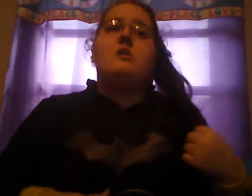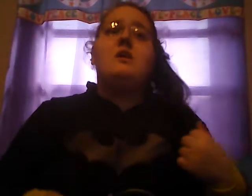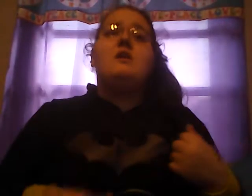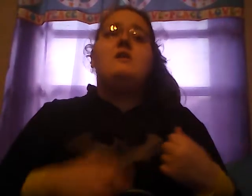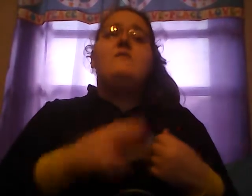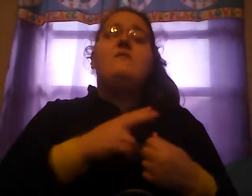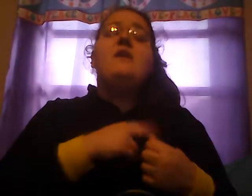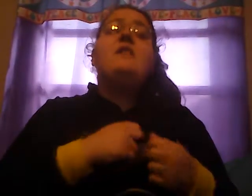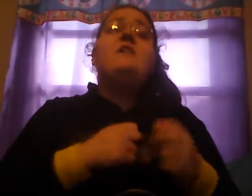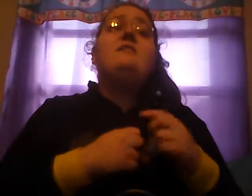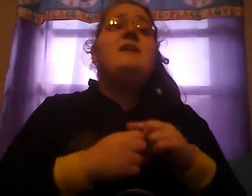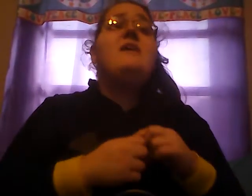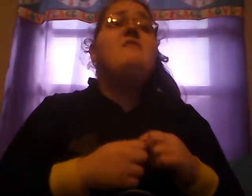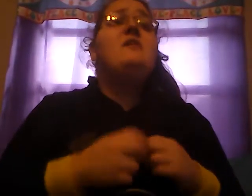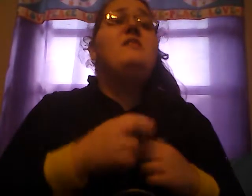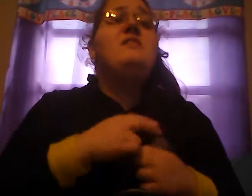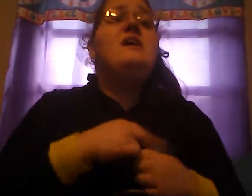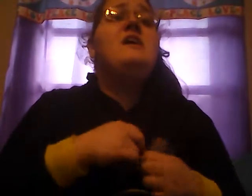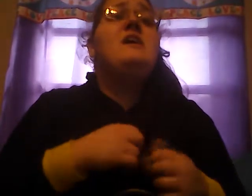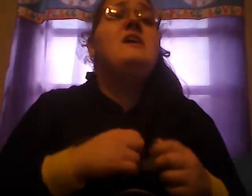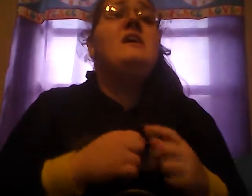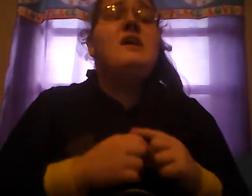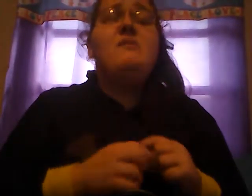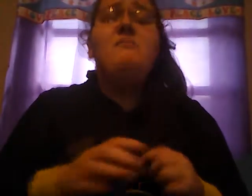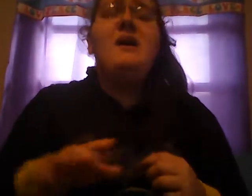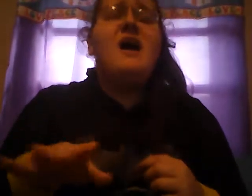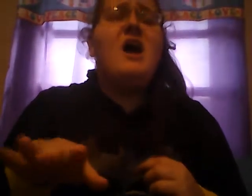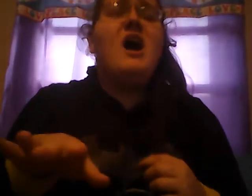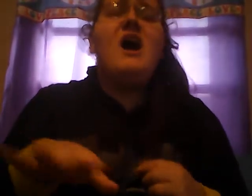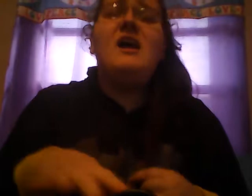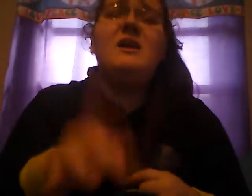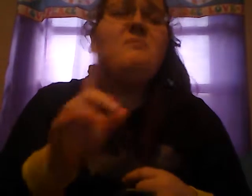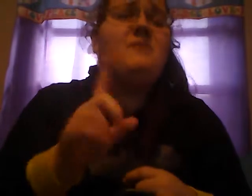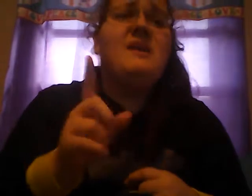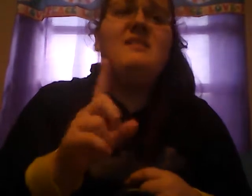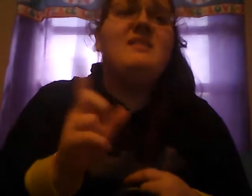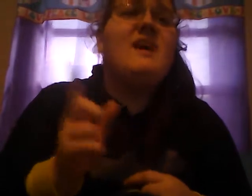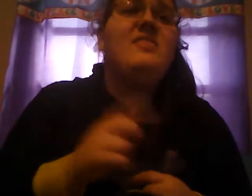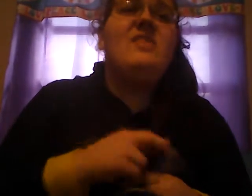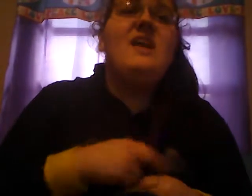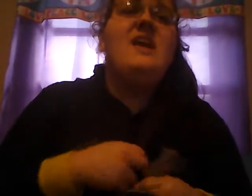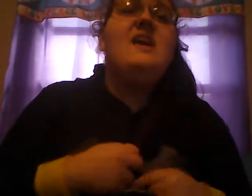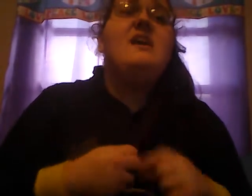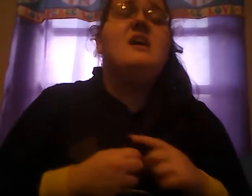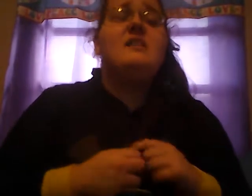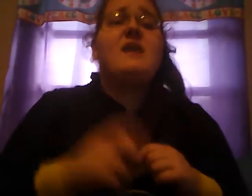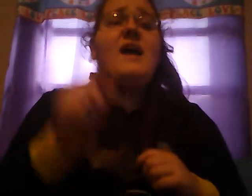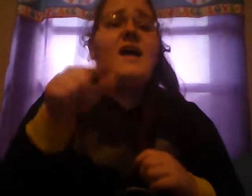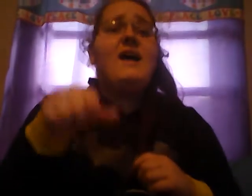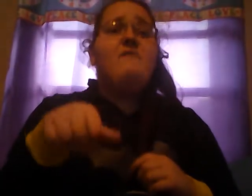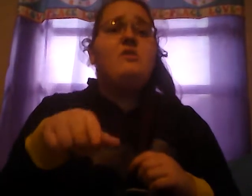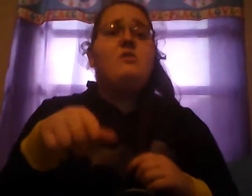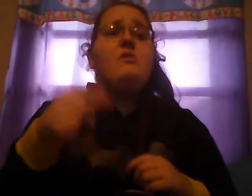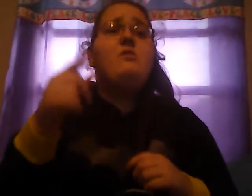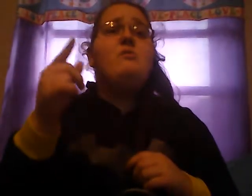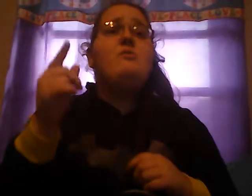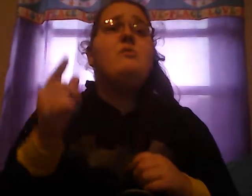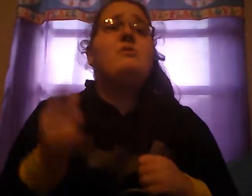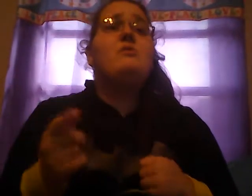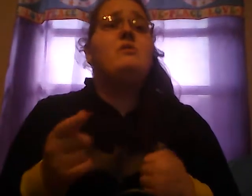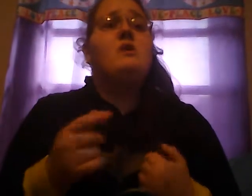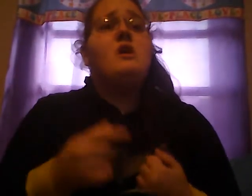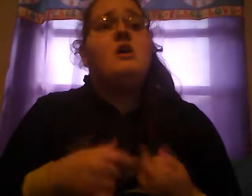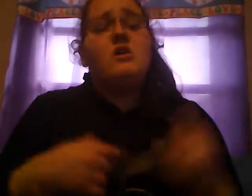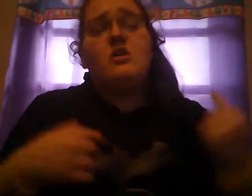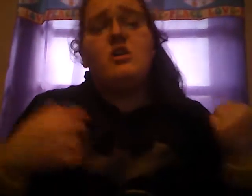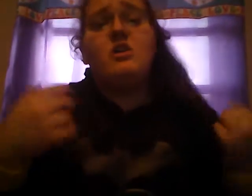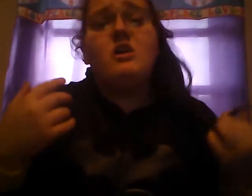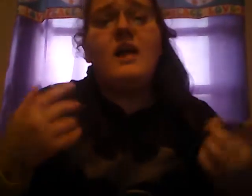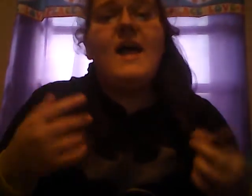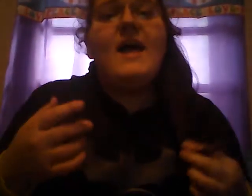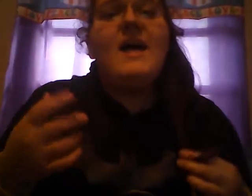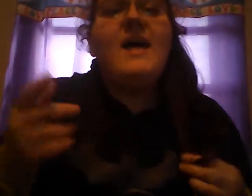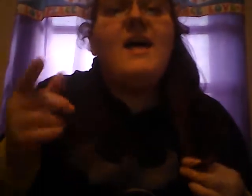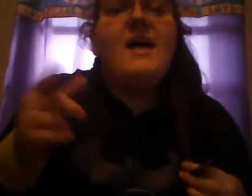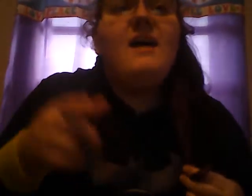And if I lost everything in my heart, it means nothing. 'Cause I have you, girl, I have